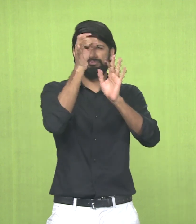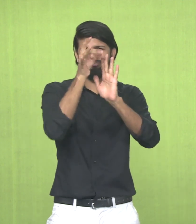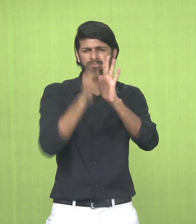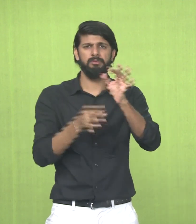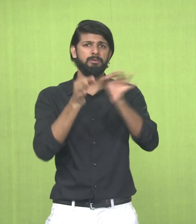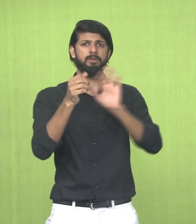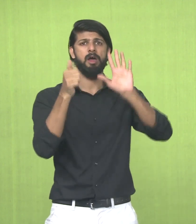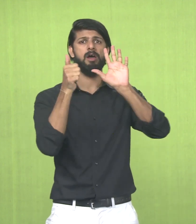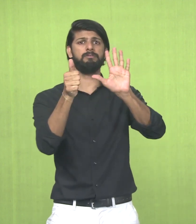means.